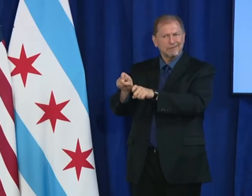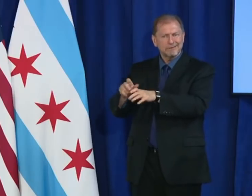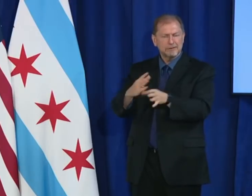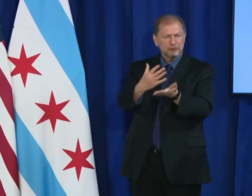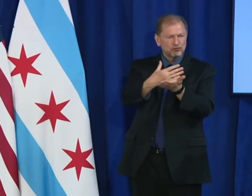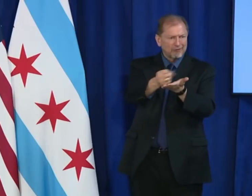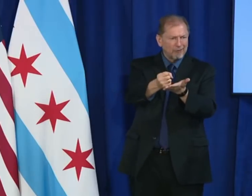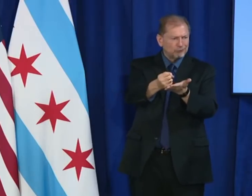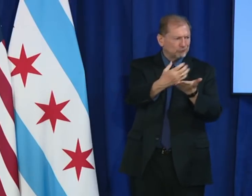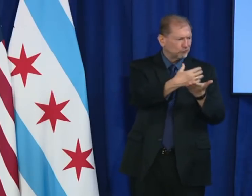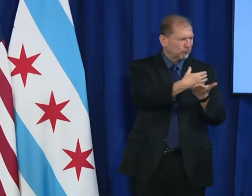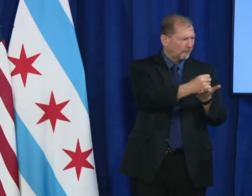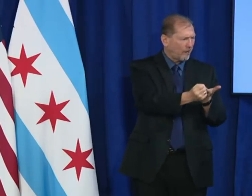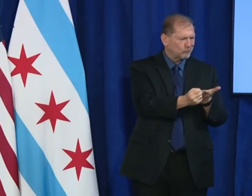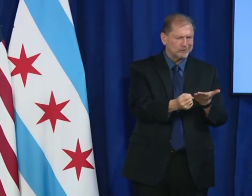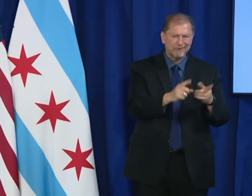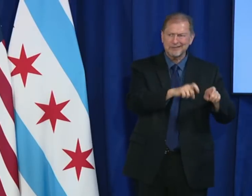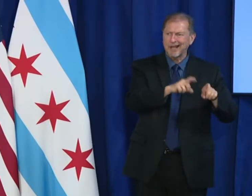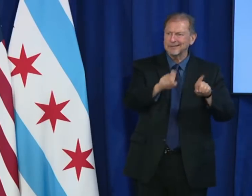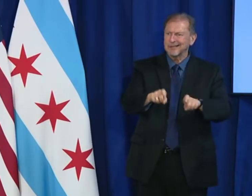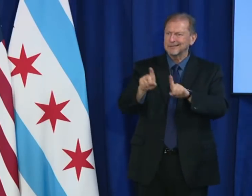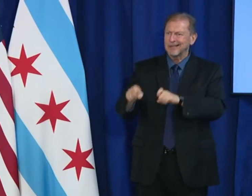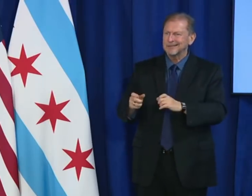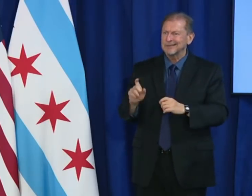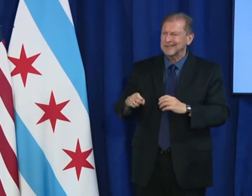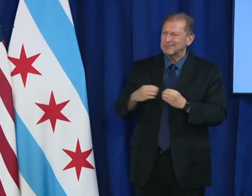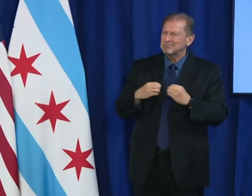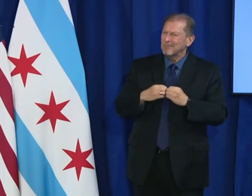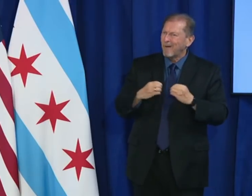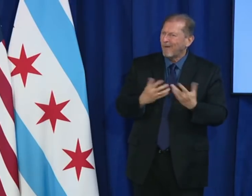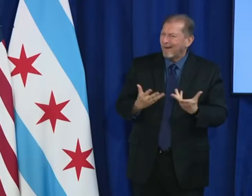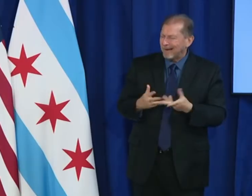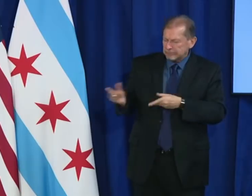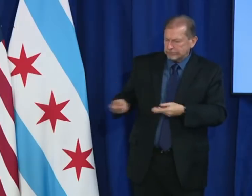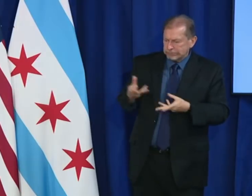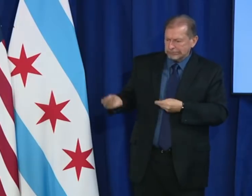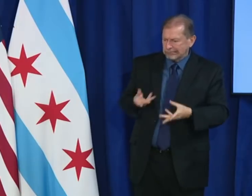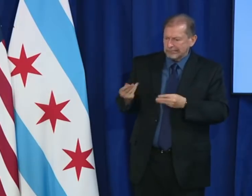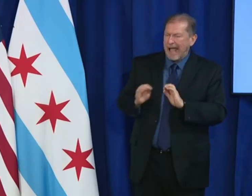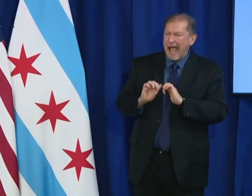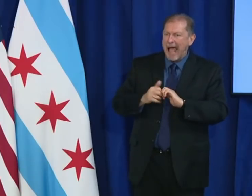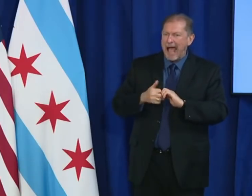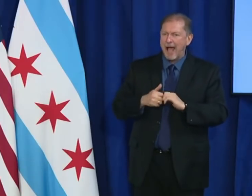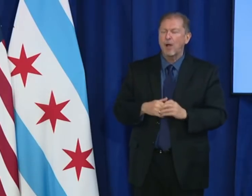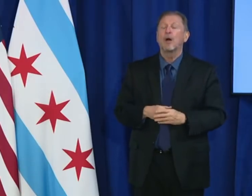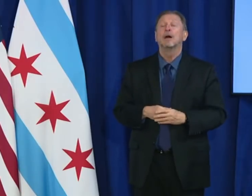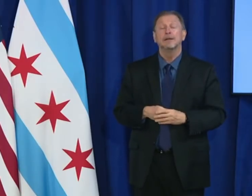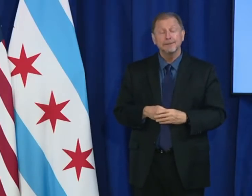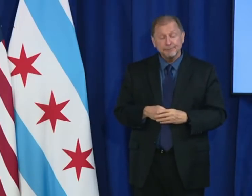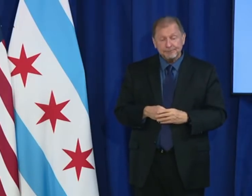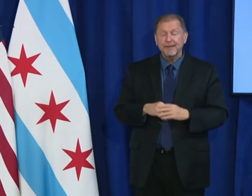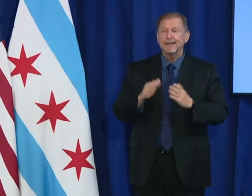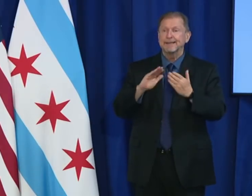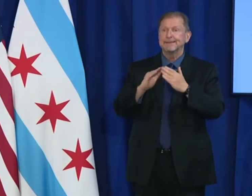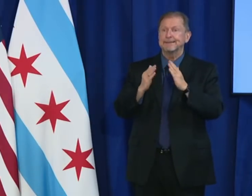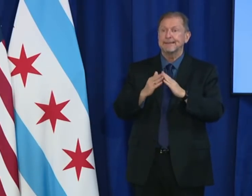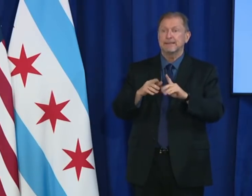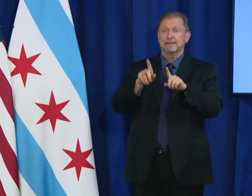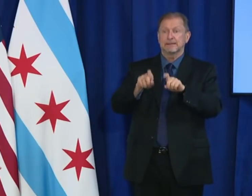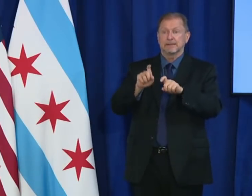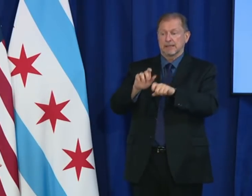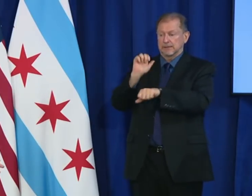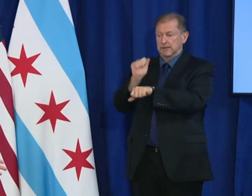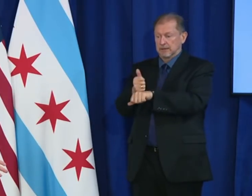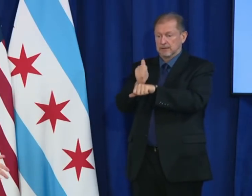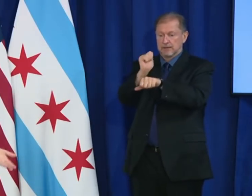and how are you working to increase the supply of tests? Yeah, so again, the city's testing sites are a small portion